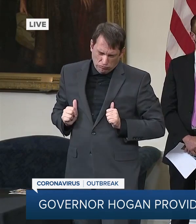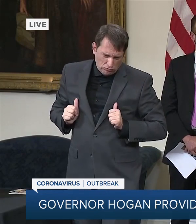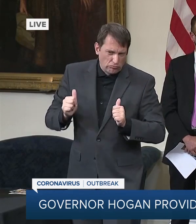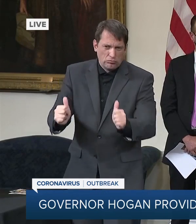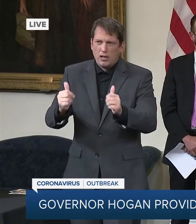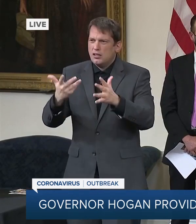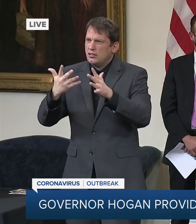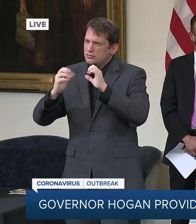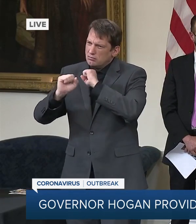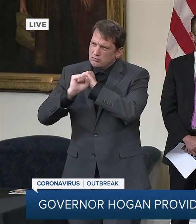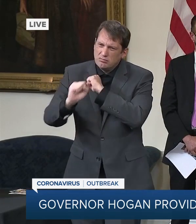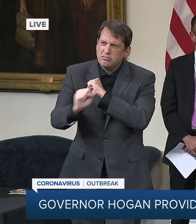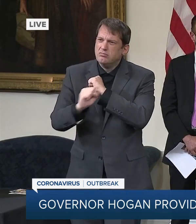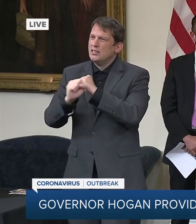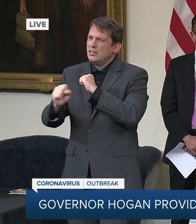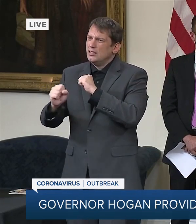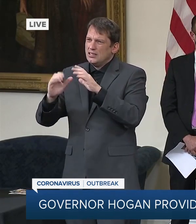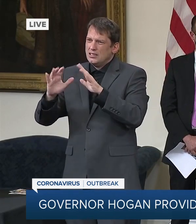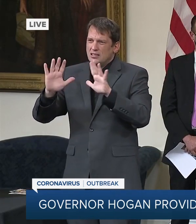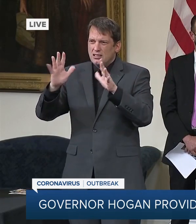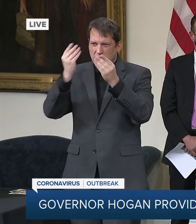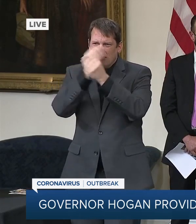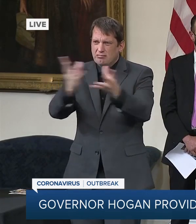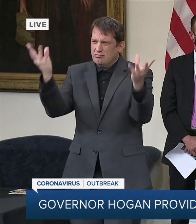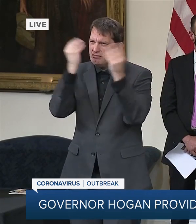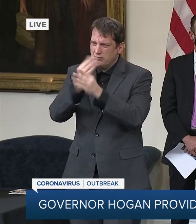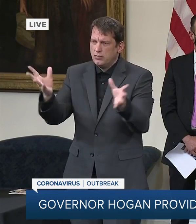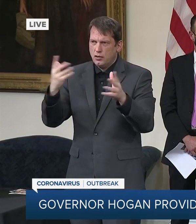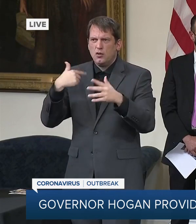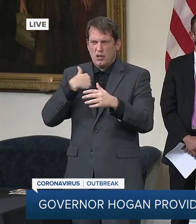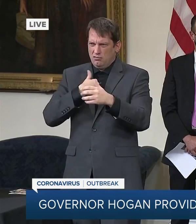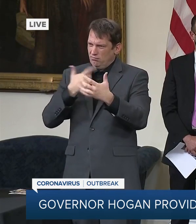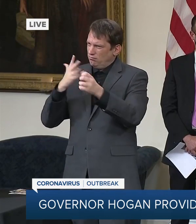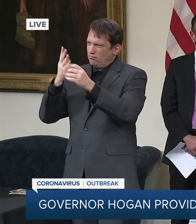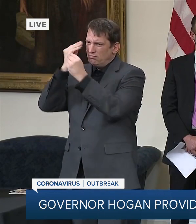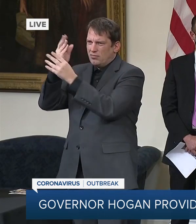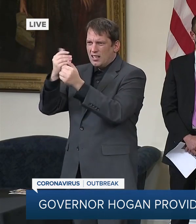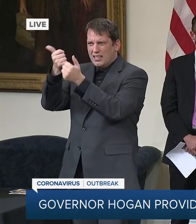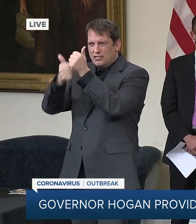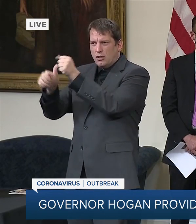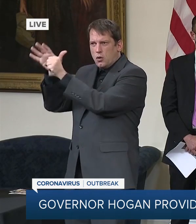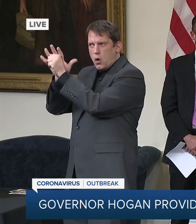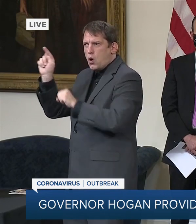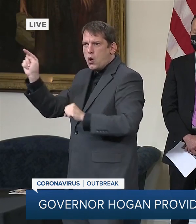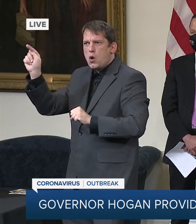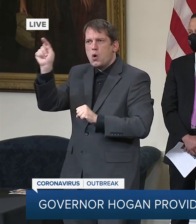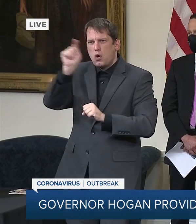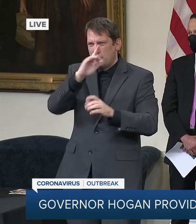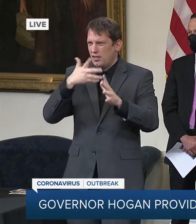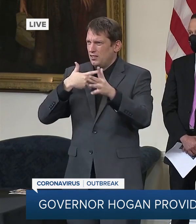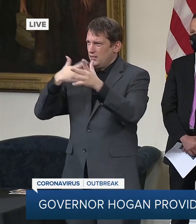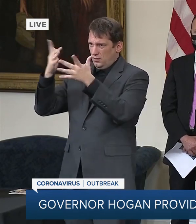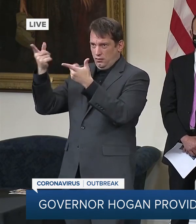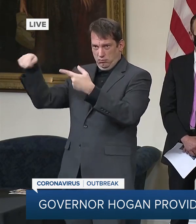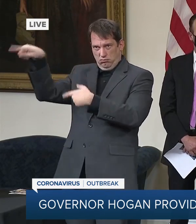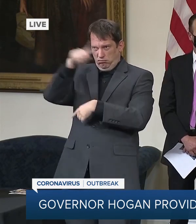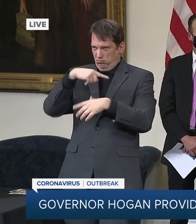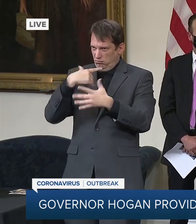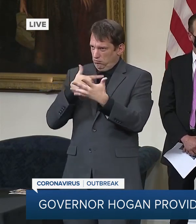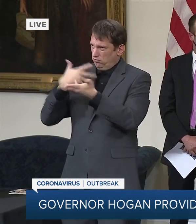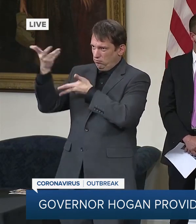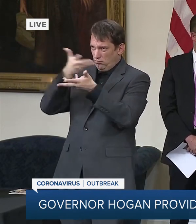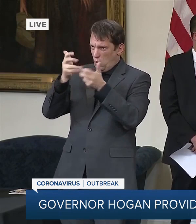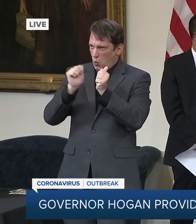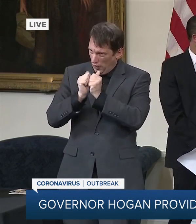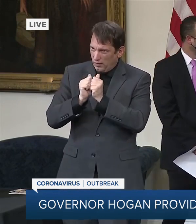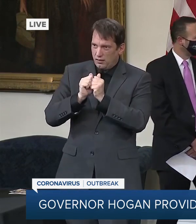local elected officials and the legislators from the area. We're going to continue to talk with them on nearly a weekly basis, and I